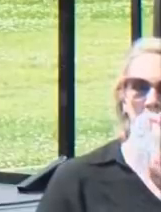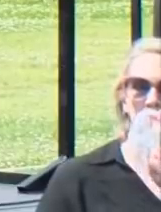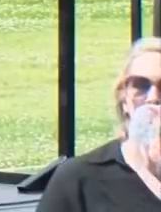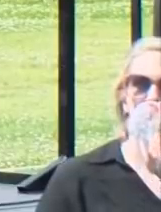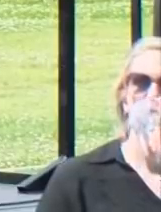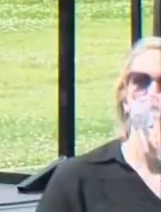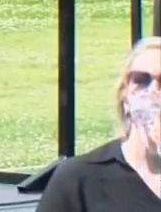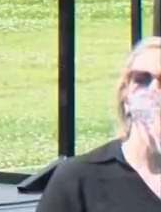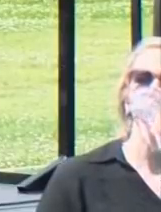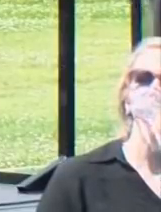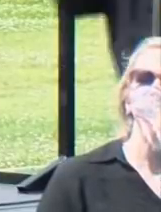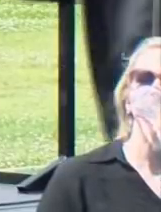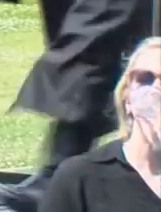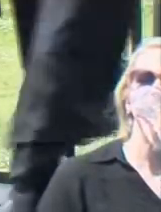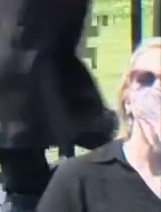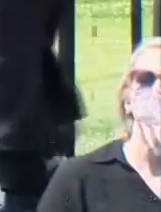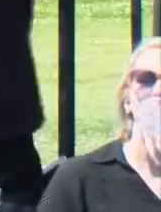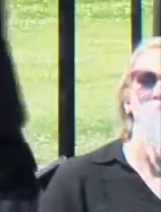Aiden Feldman.